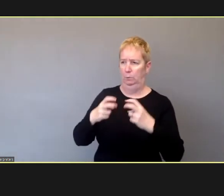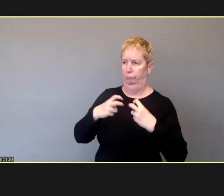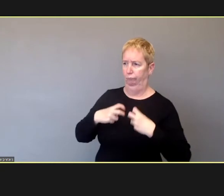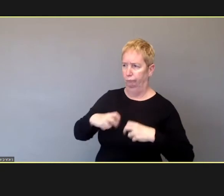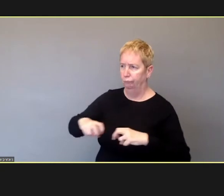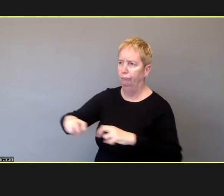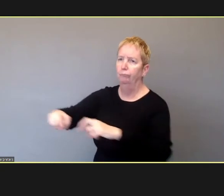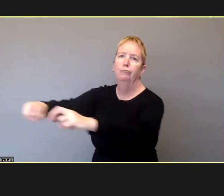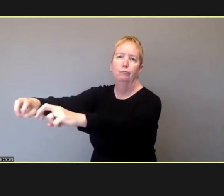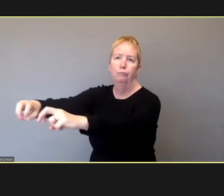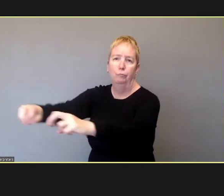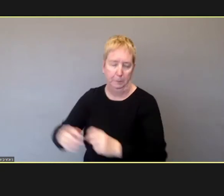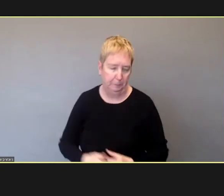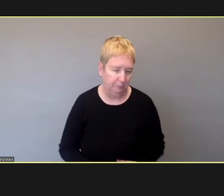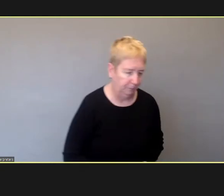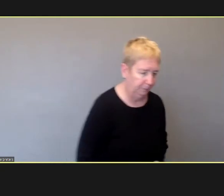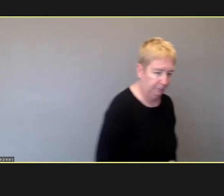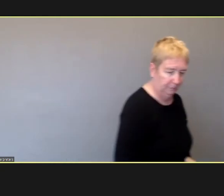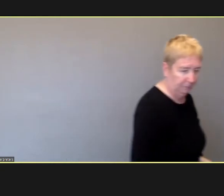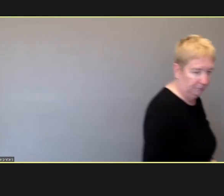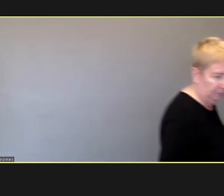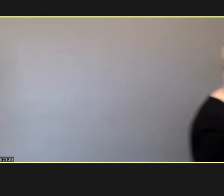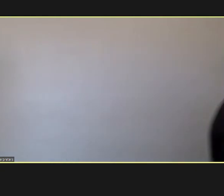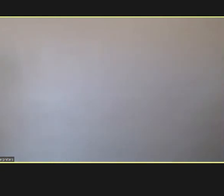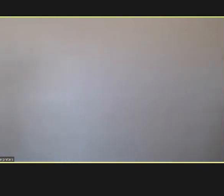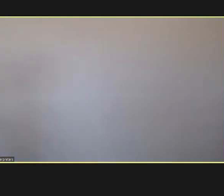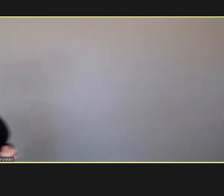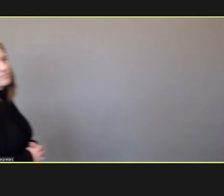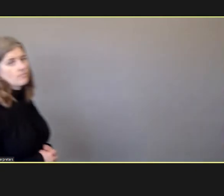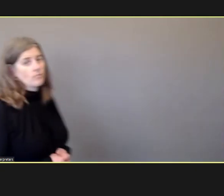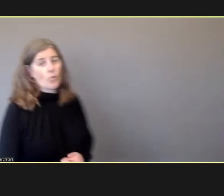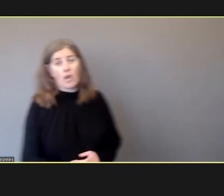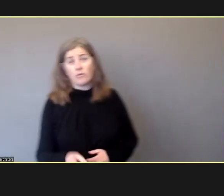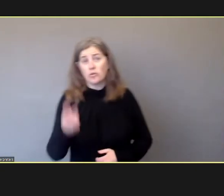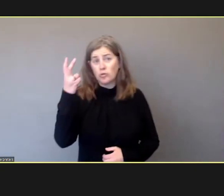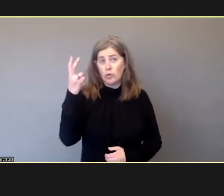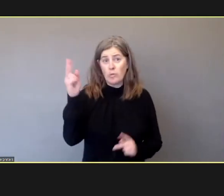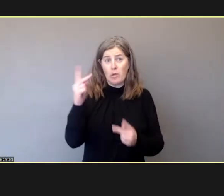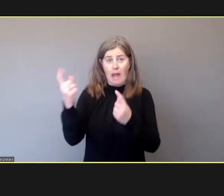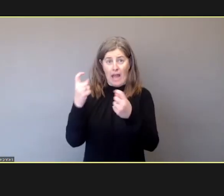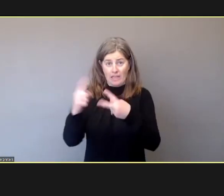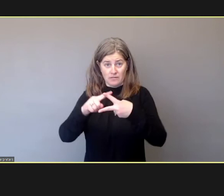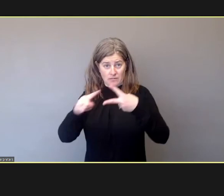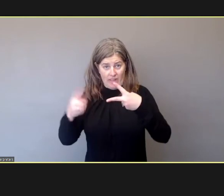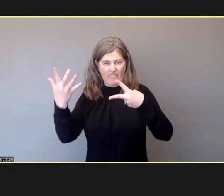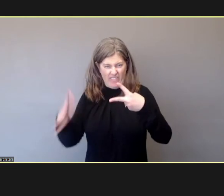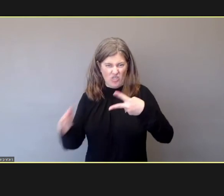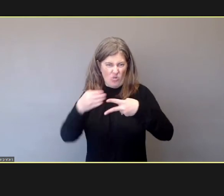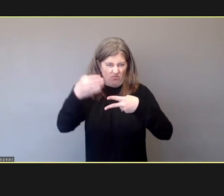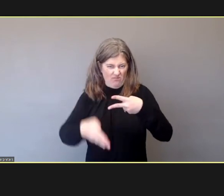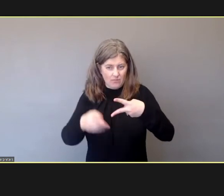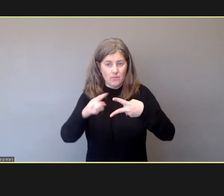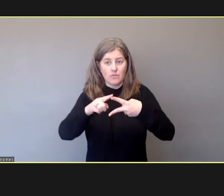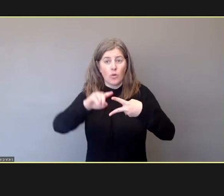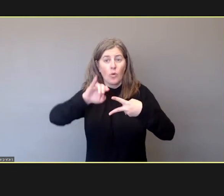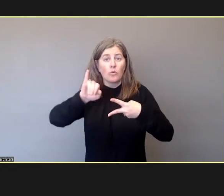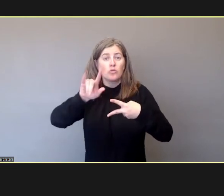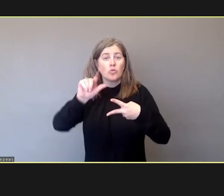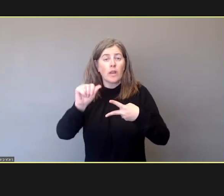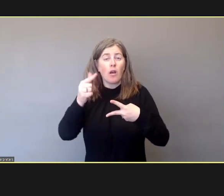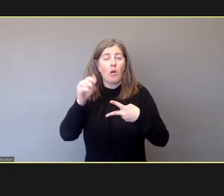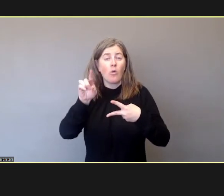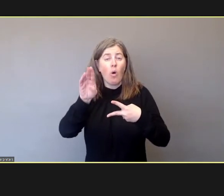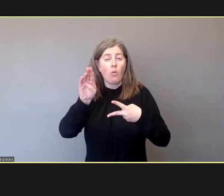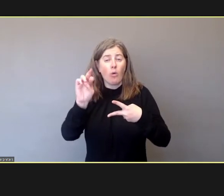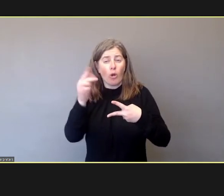Okay, we have 2 hands left, and we'll end after that. First will be Julia Goldberg from the Santa Fe Reporter, and then